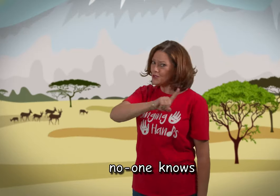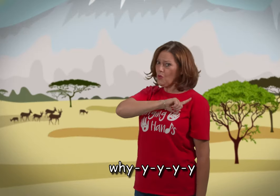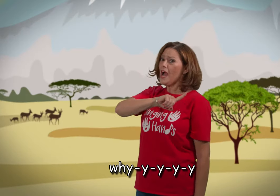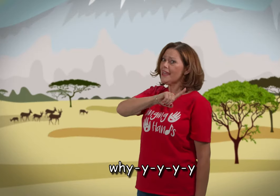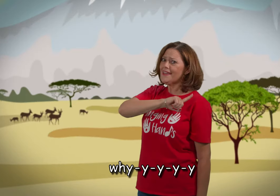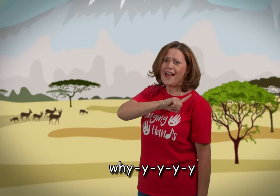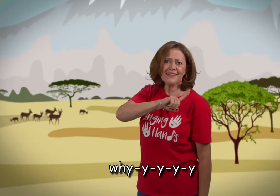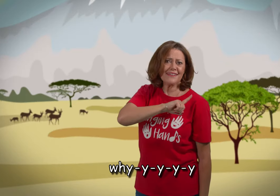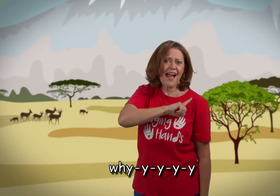why